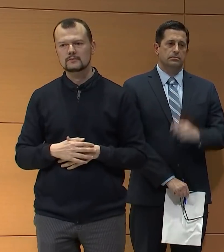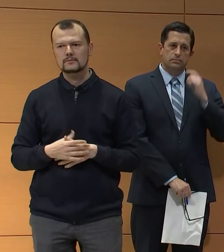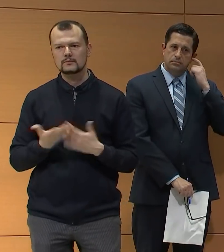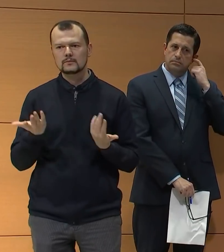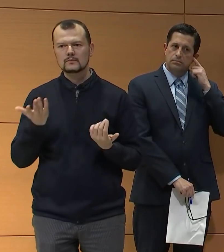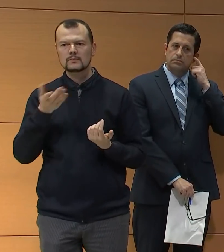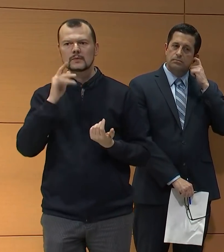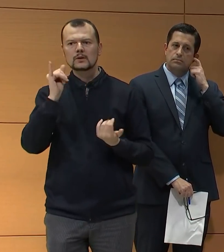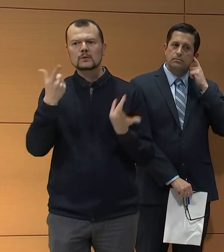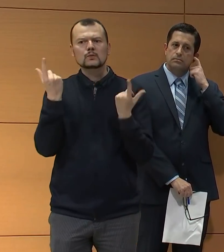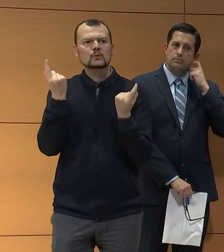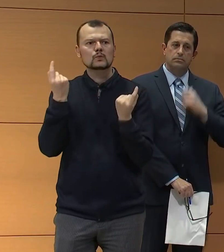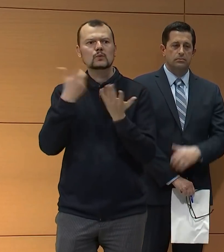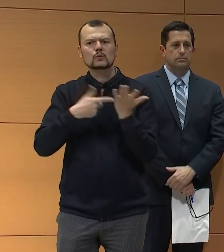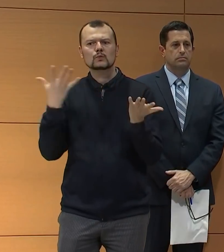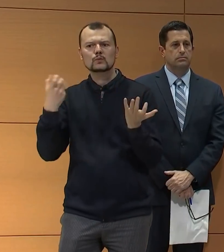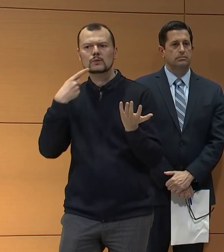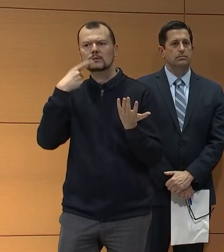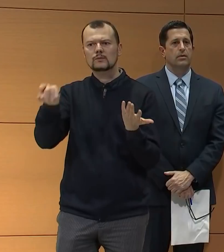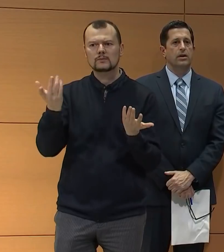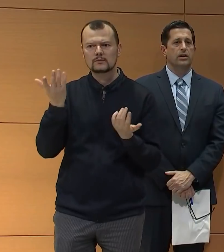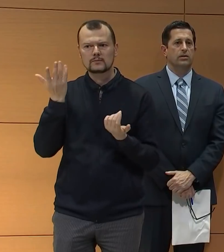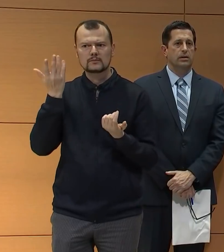waiting for? Why don't you just close the schools?